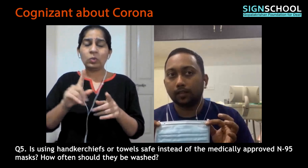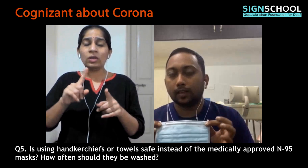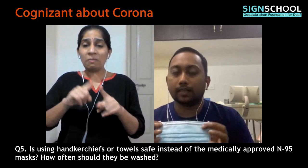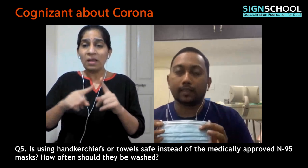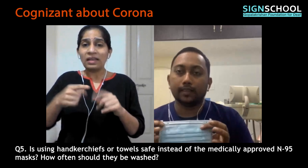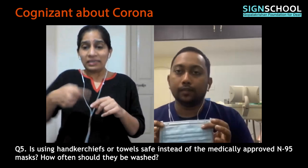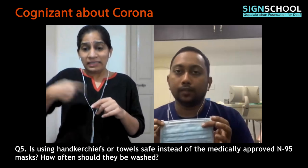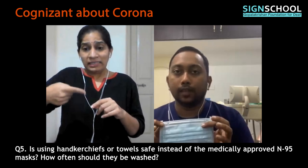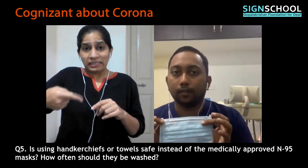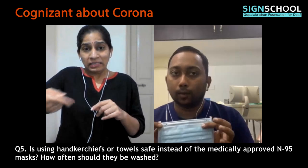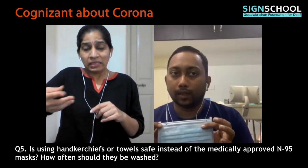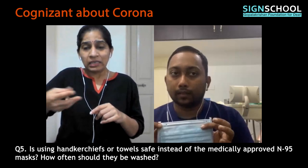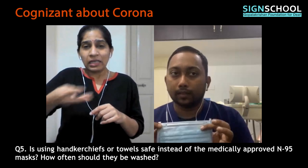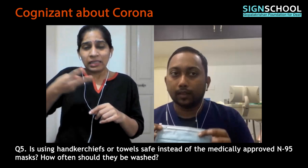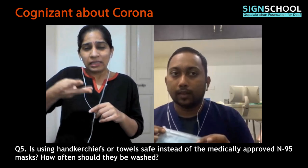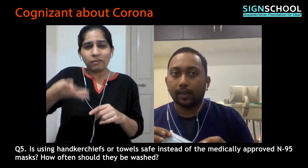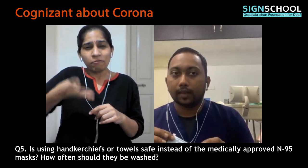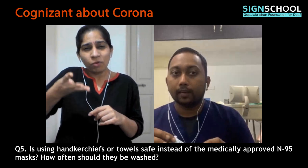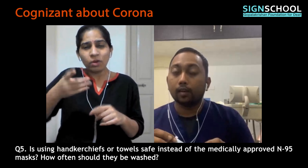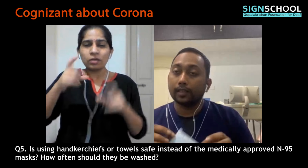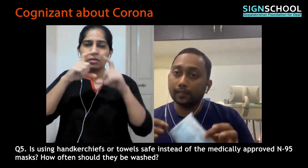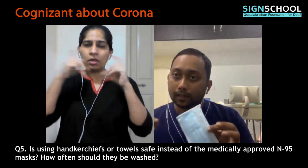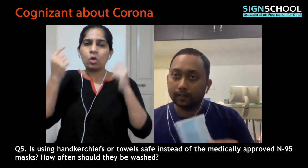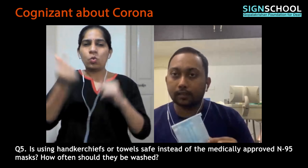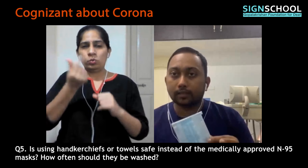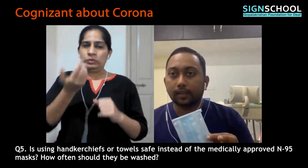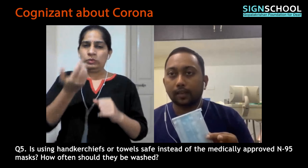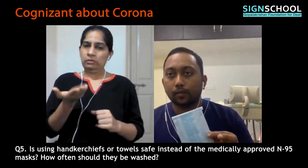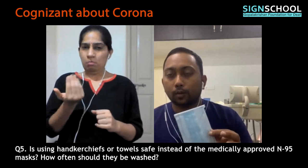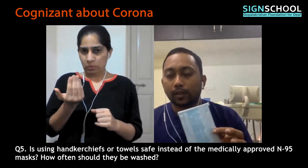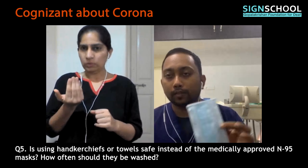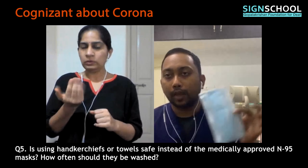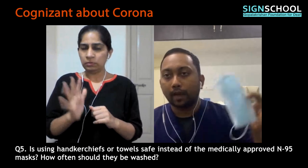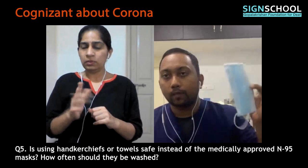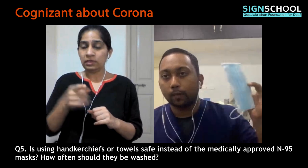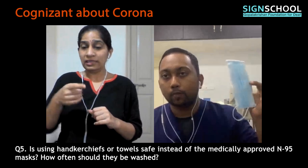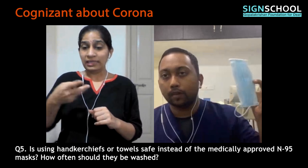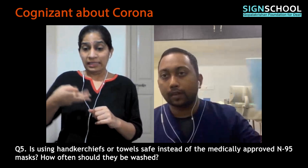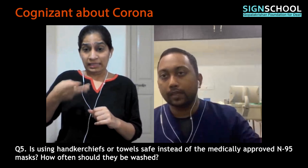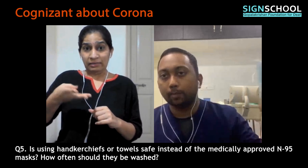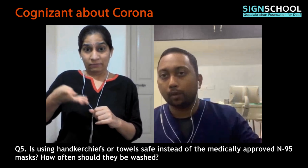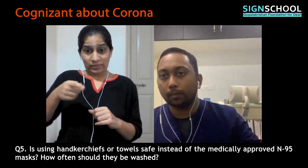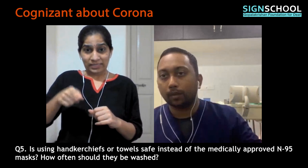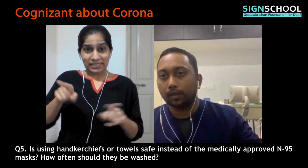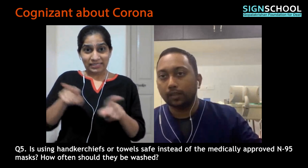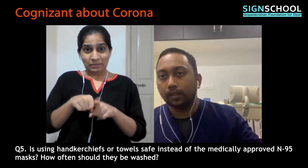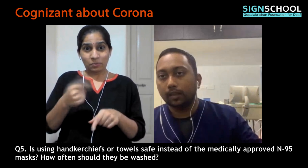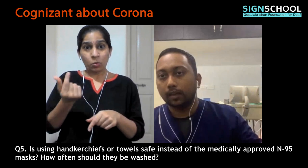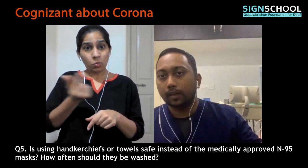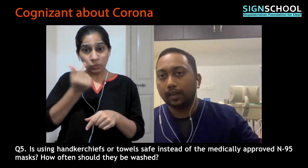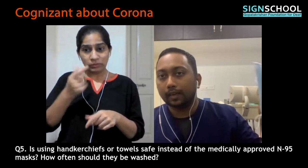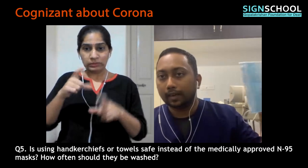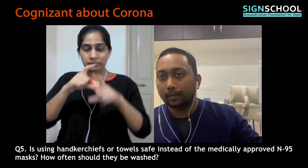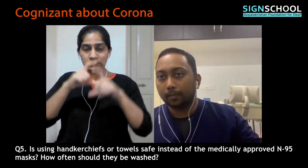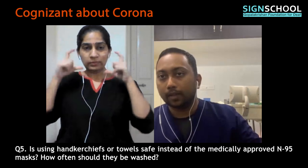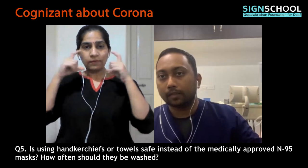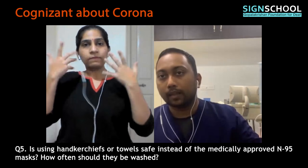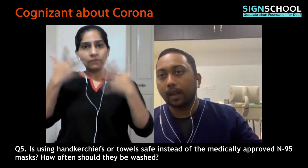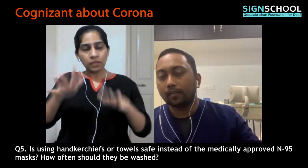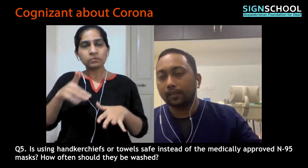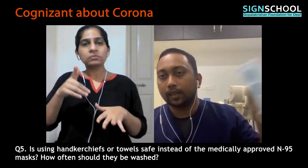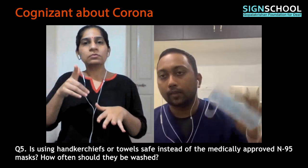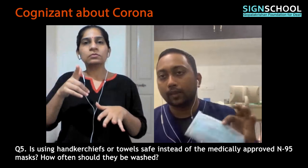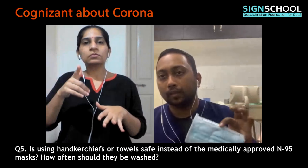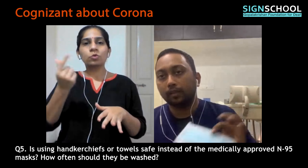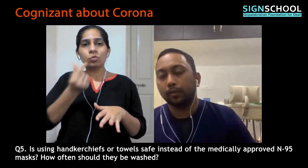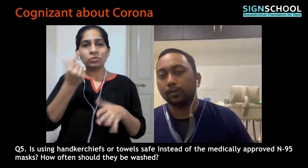becomes like at least for 3 to 4 days, and even in these 3 to 4 days, you have to dry it properly in a dry place,